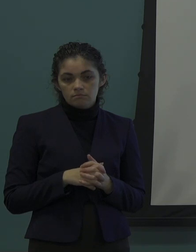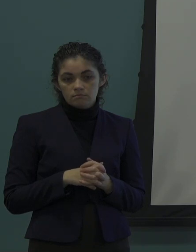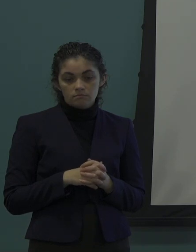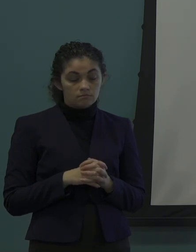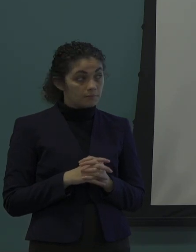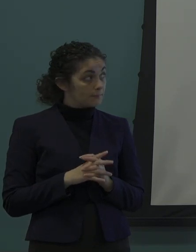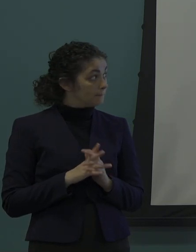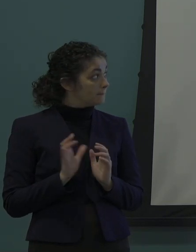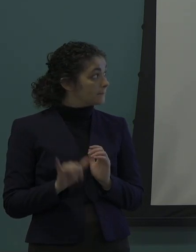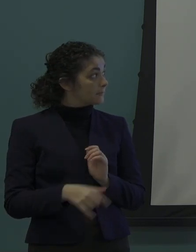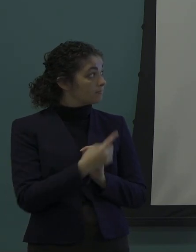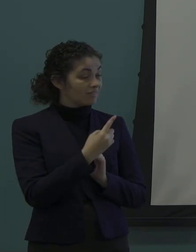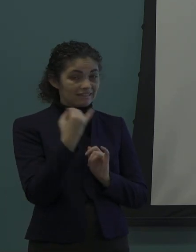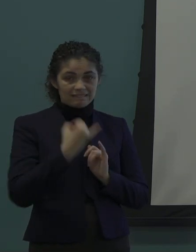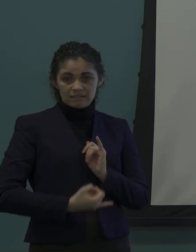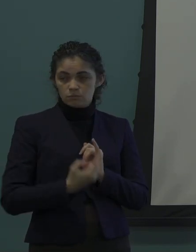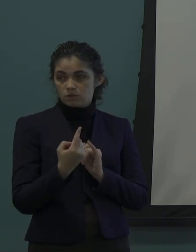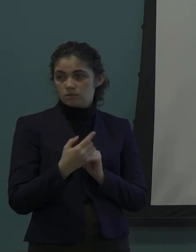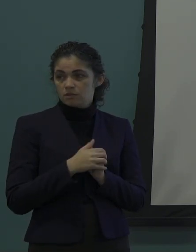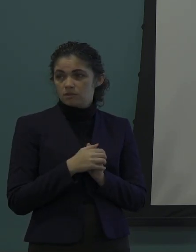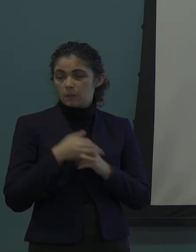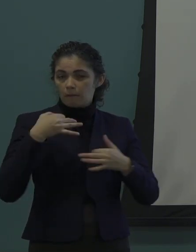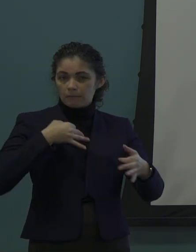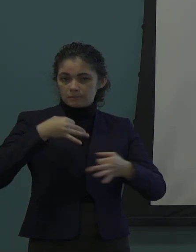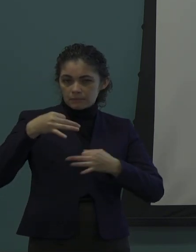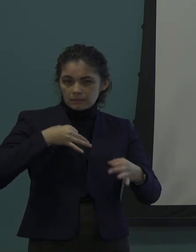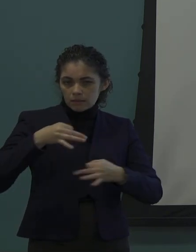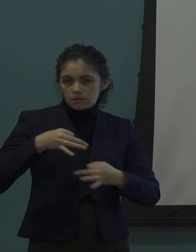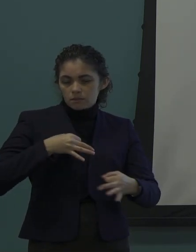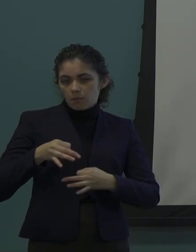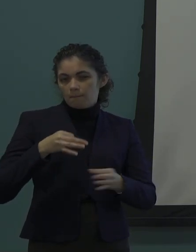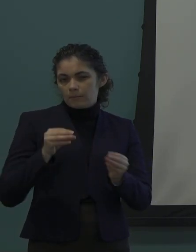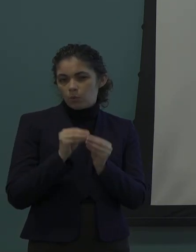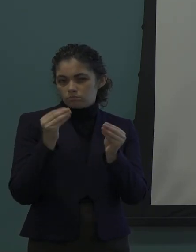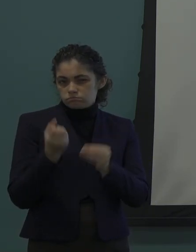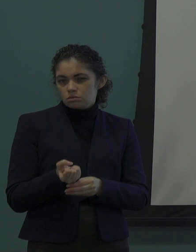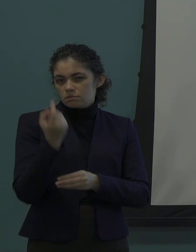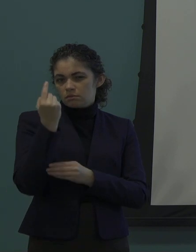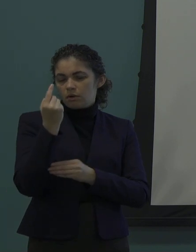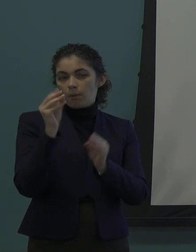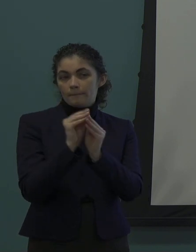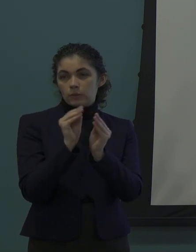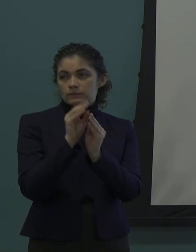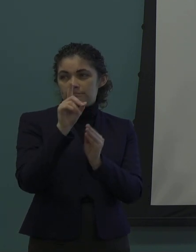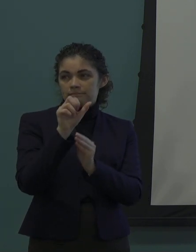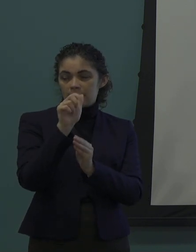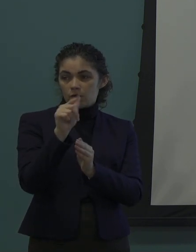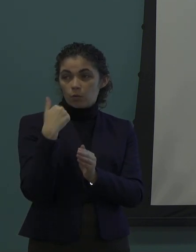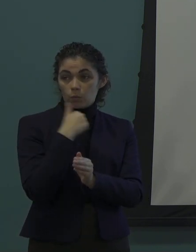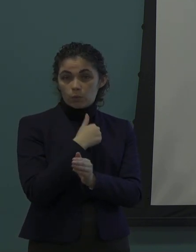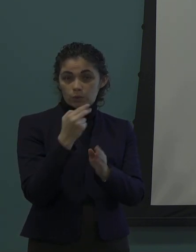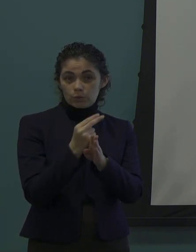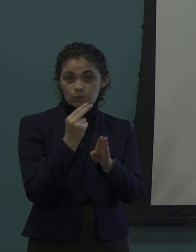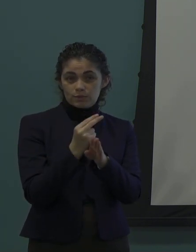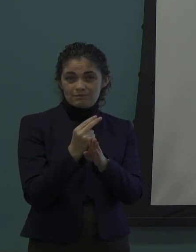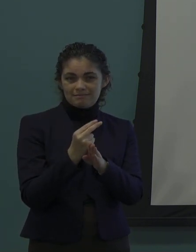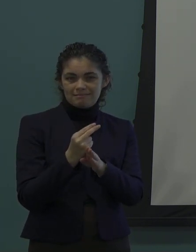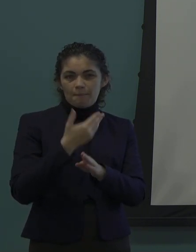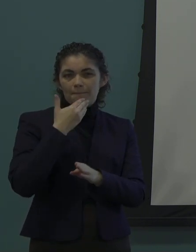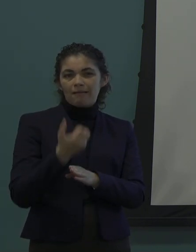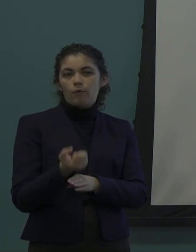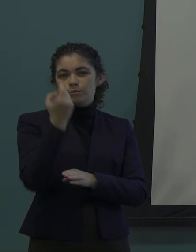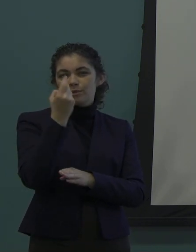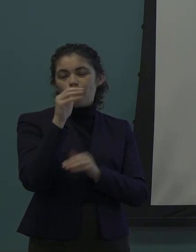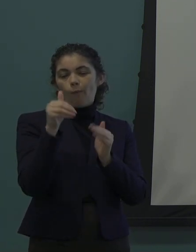And then my final slide just explains a little bit more about some other data points which we are using to help us better